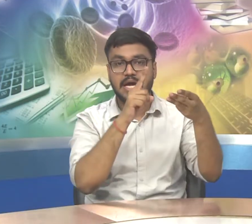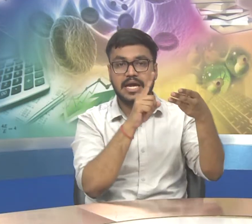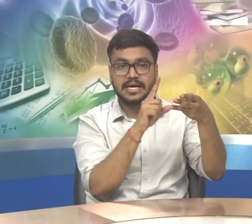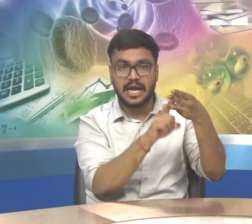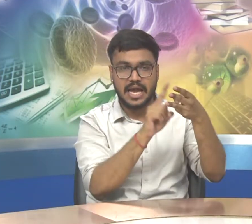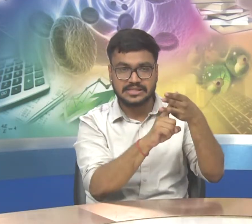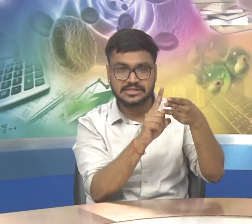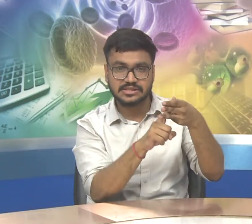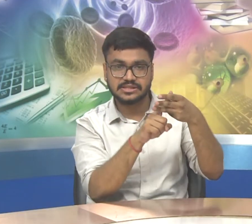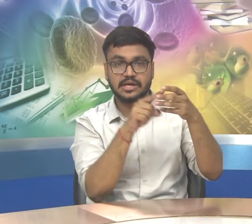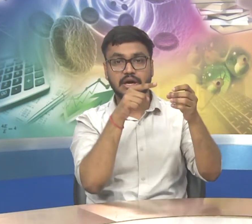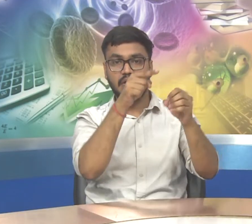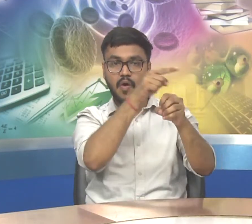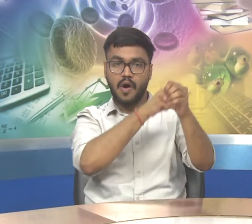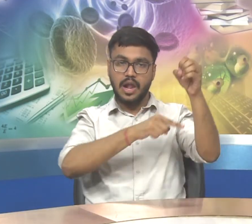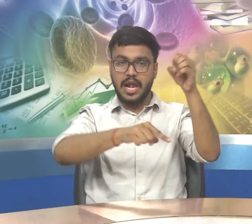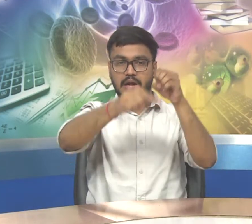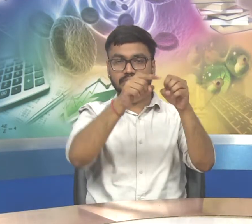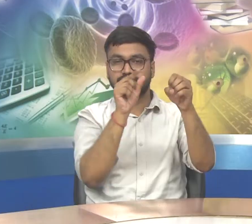and a proton has a positive charge.